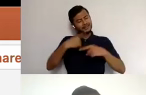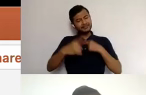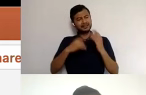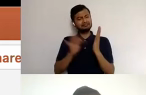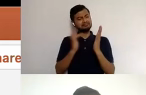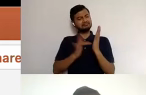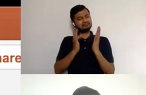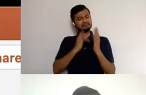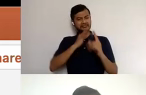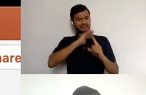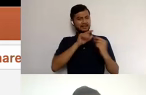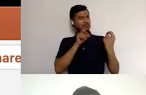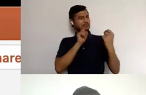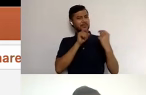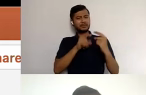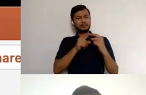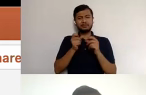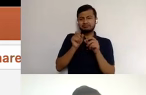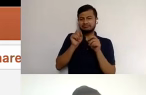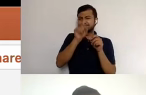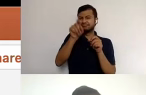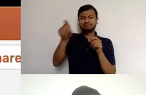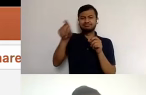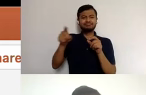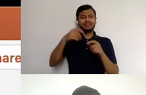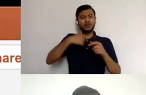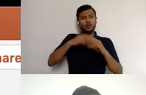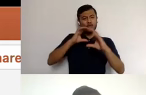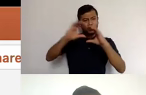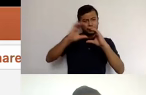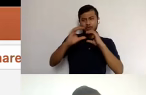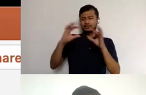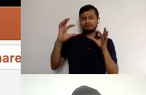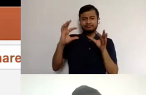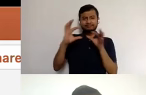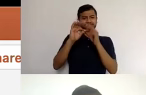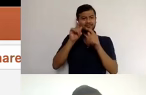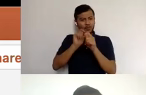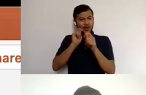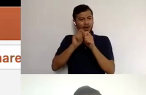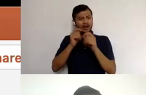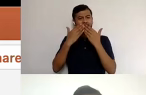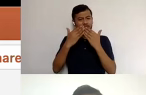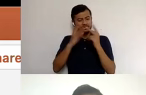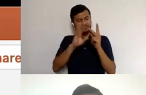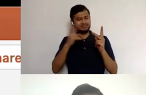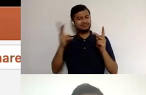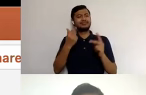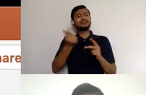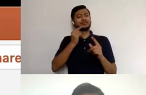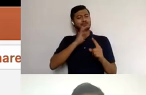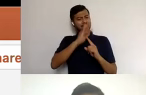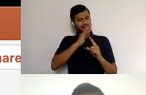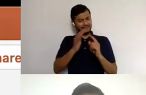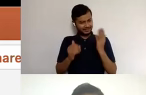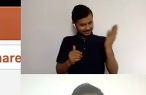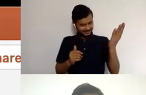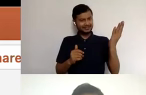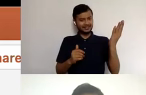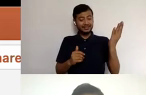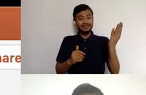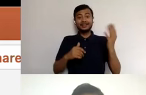divide and connect billions and billions of people. So, the purpose of my talk today is, I want to chat primarily